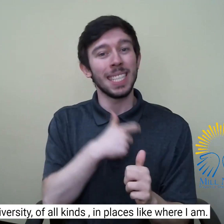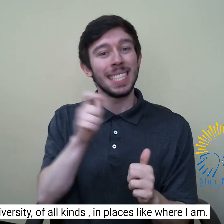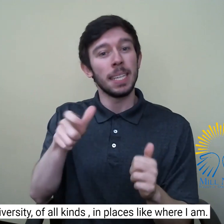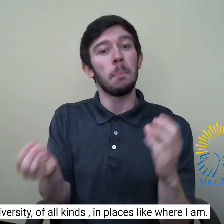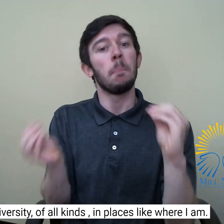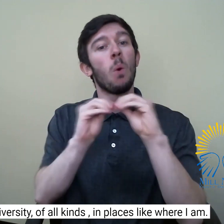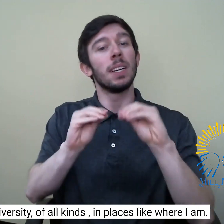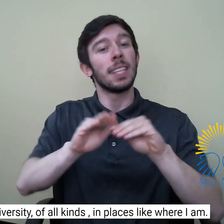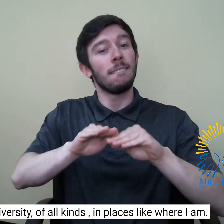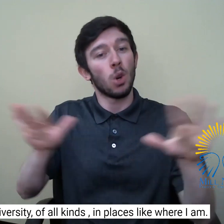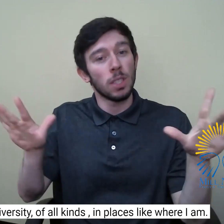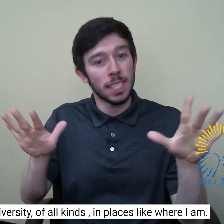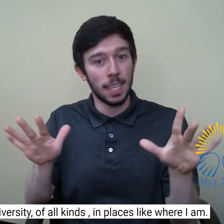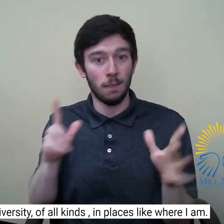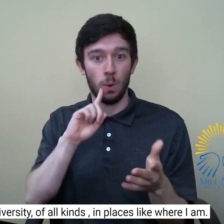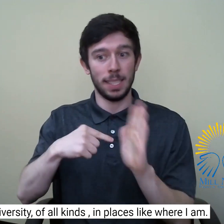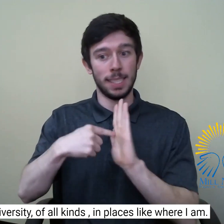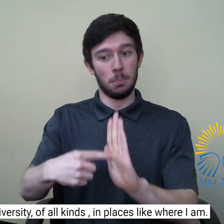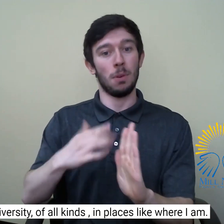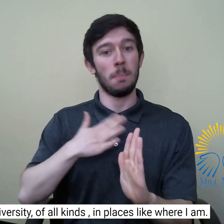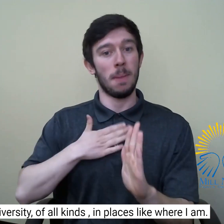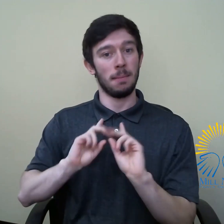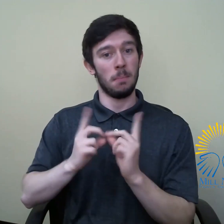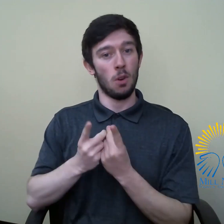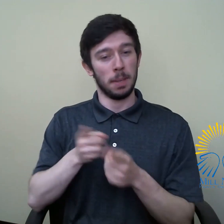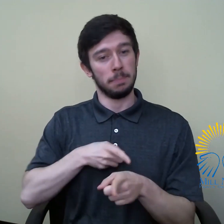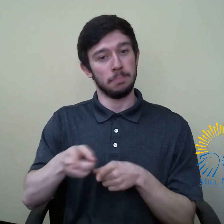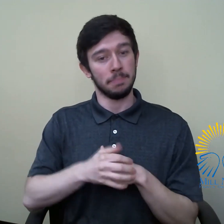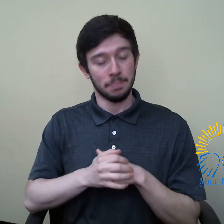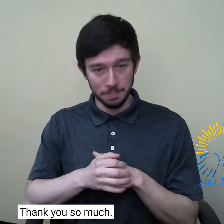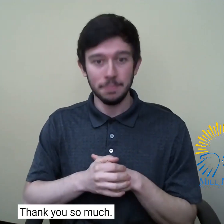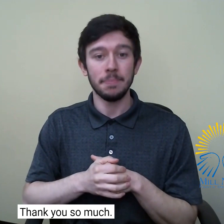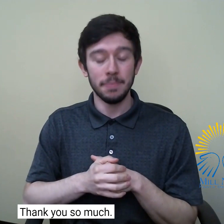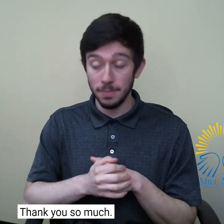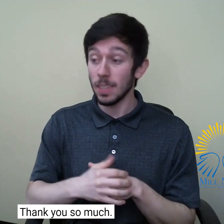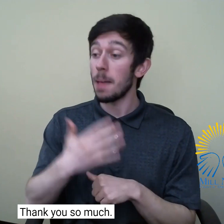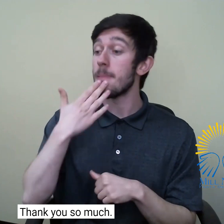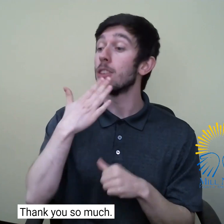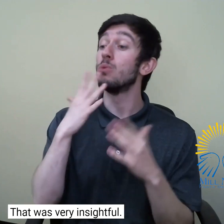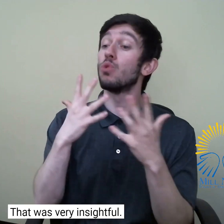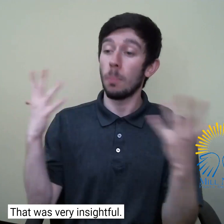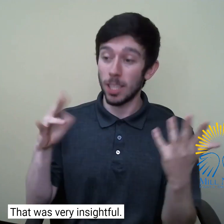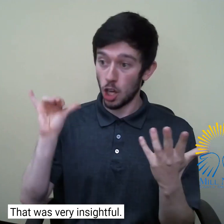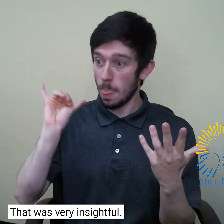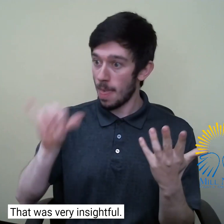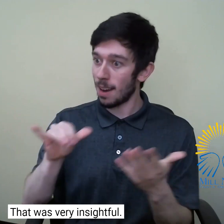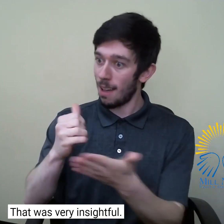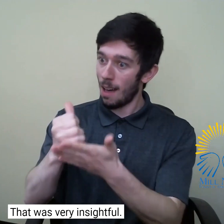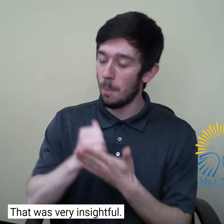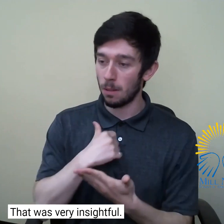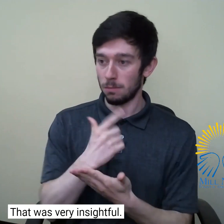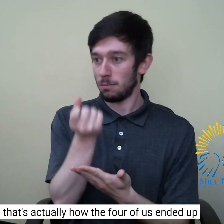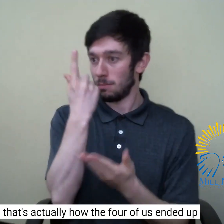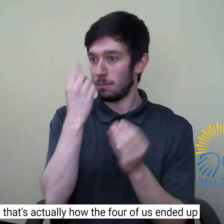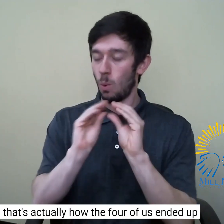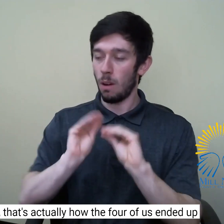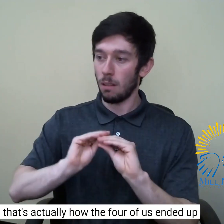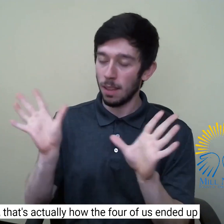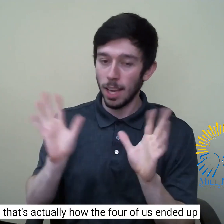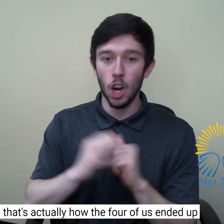of all kinds in places like where I am. Thank you so much. That was very insightful. And that's actually how the four of